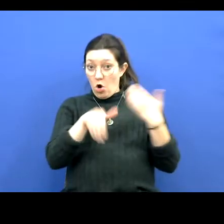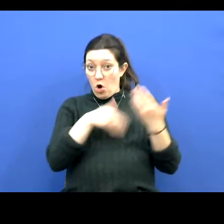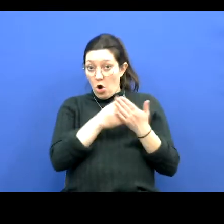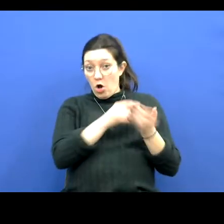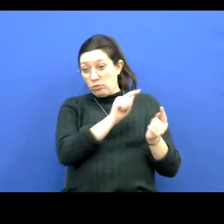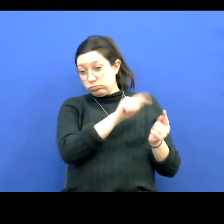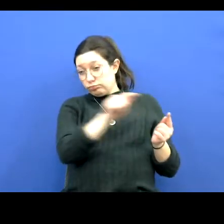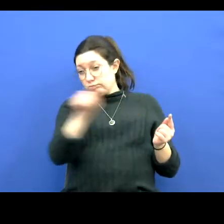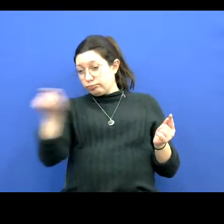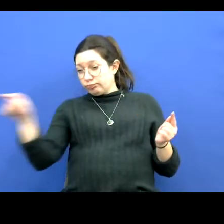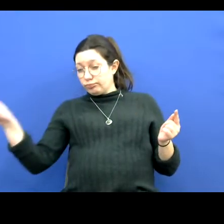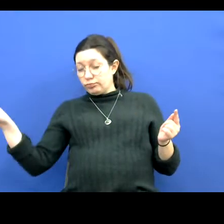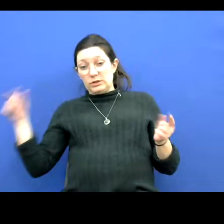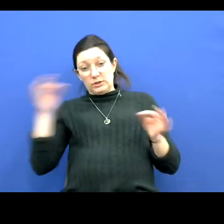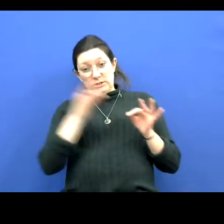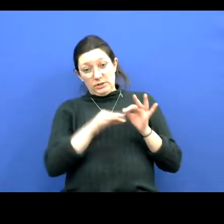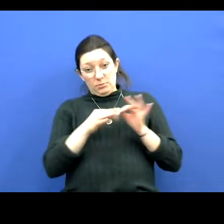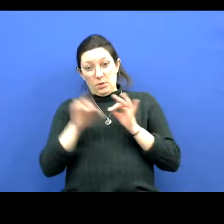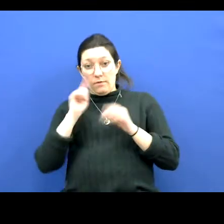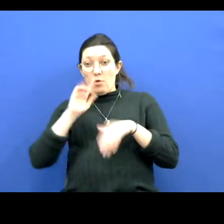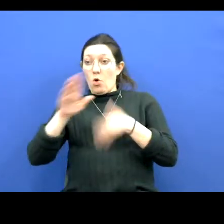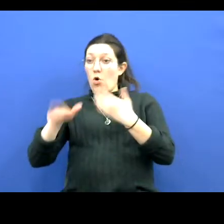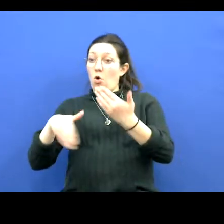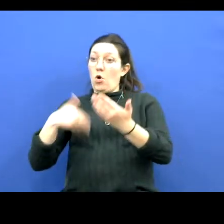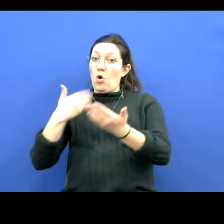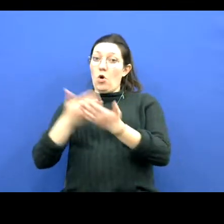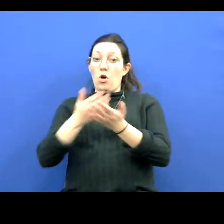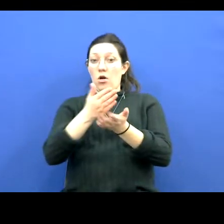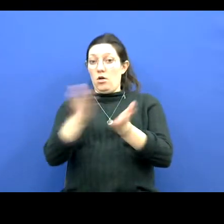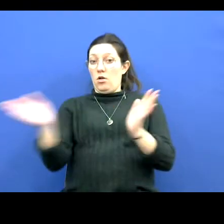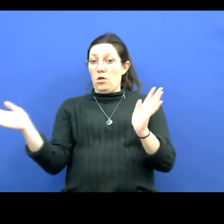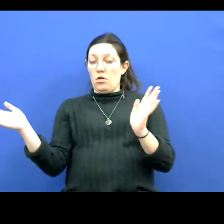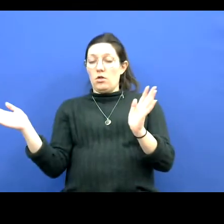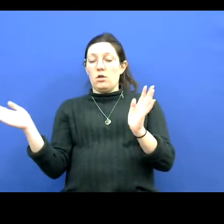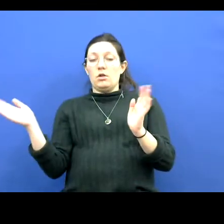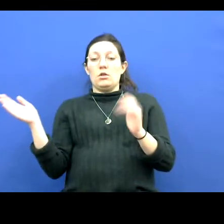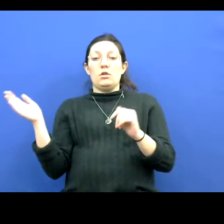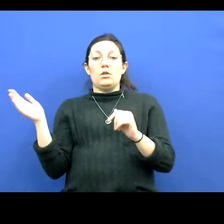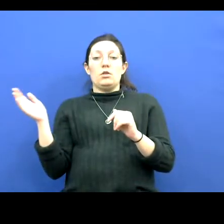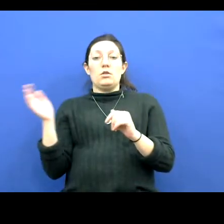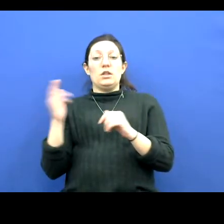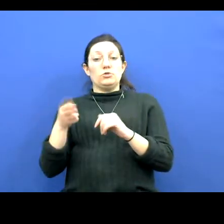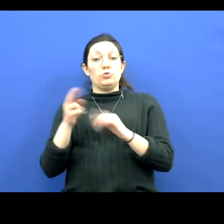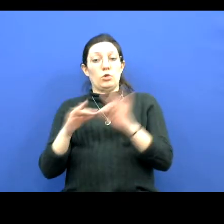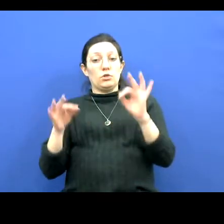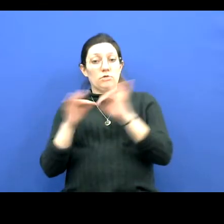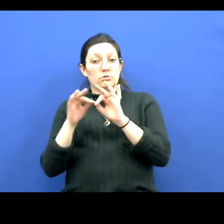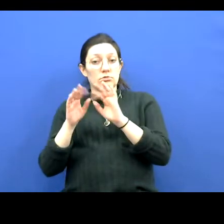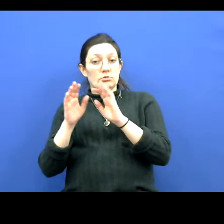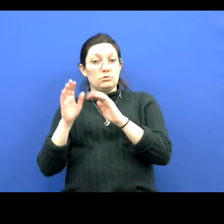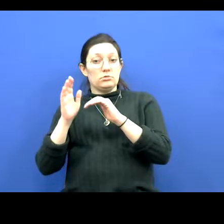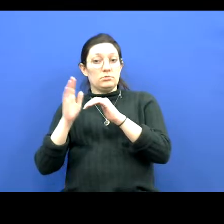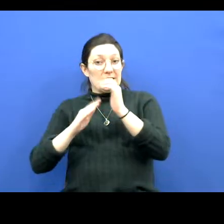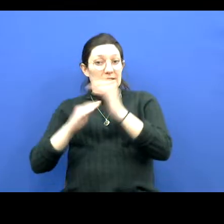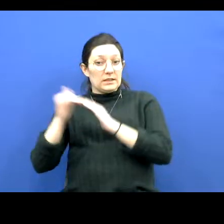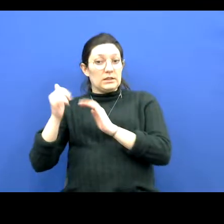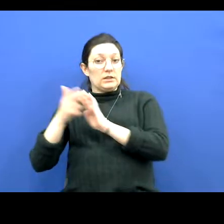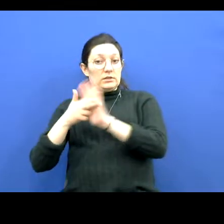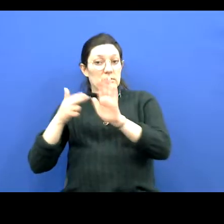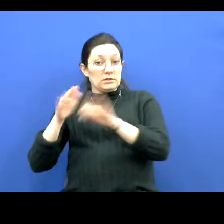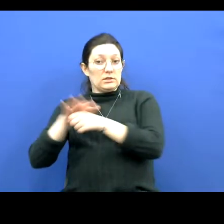simplified process to the Historic Site Committee, or not the Historic Site Committee, sorry, to historically designated